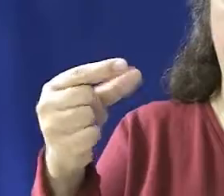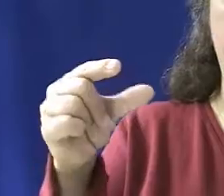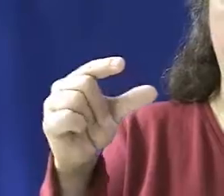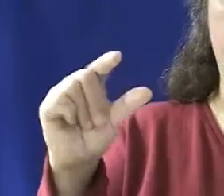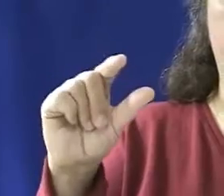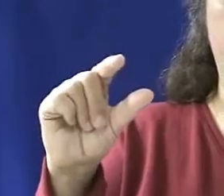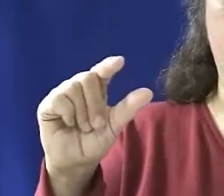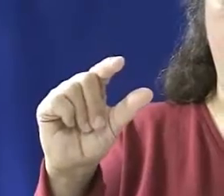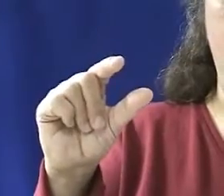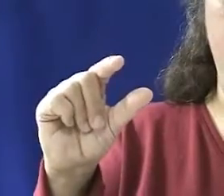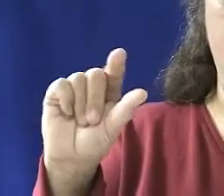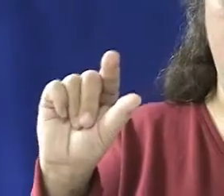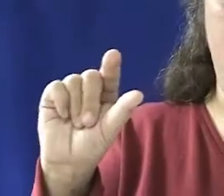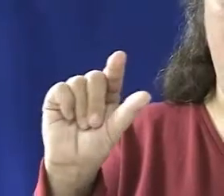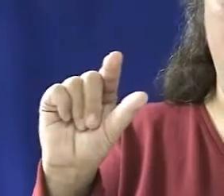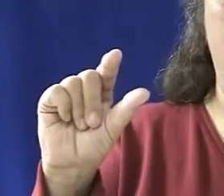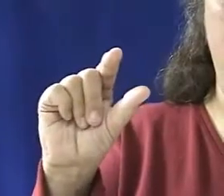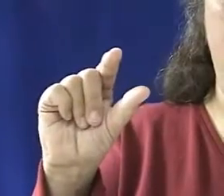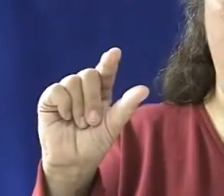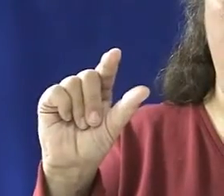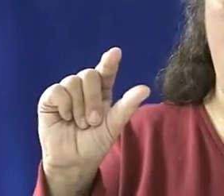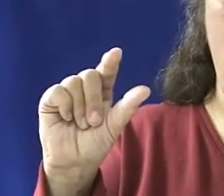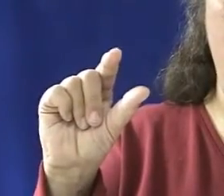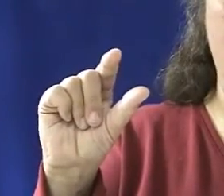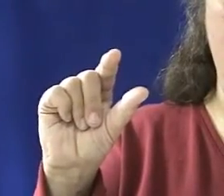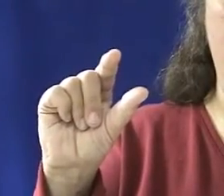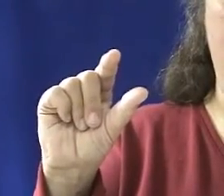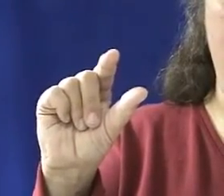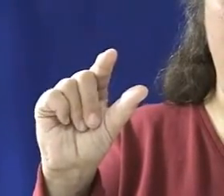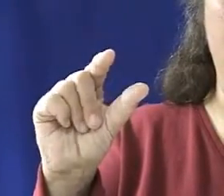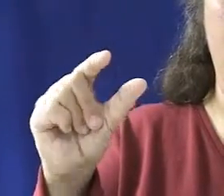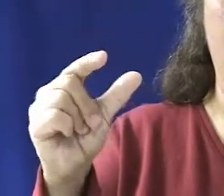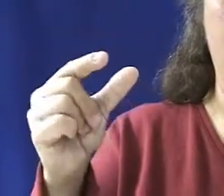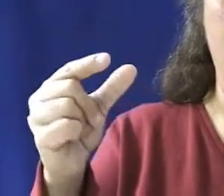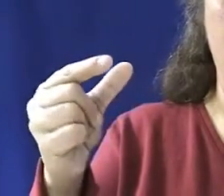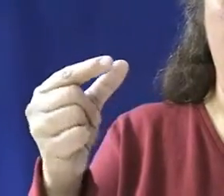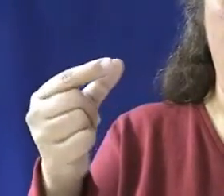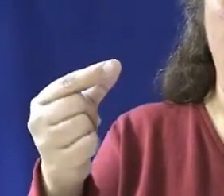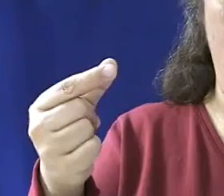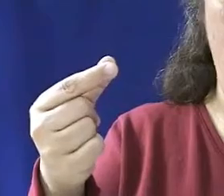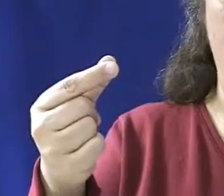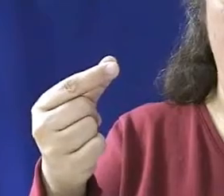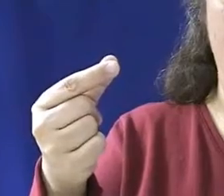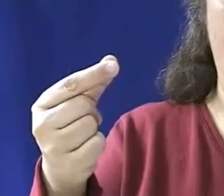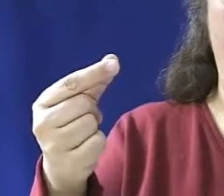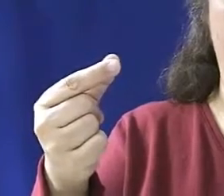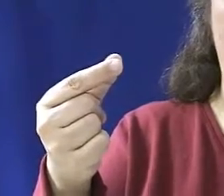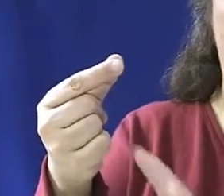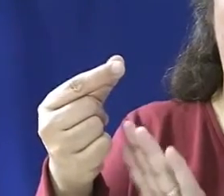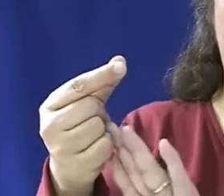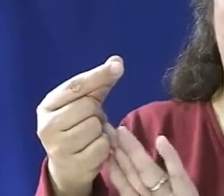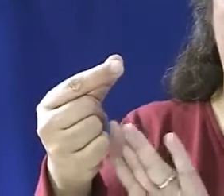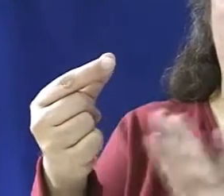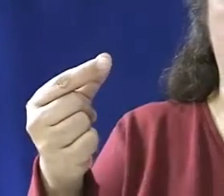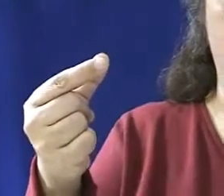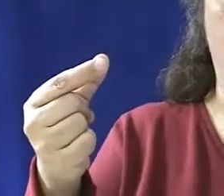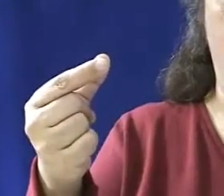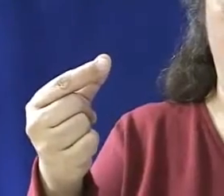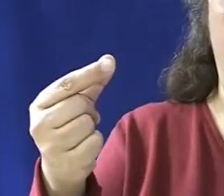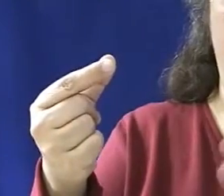is, all of the others, the hand shape, the palm orientation has been like this. This one's going to drop down this way. So the palm is aiming